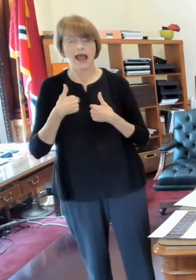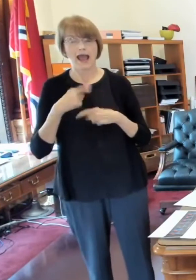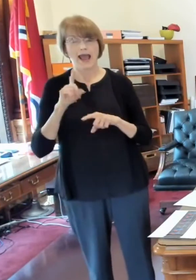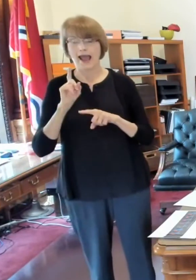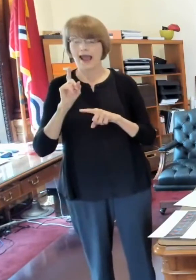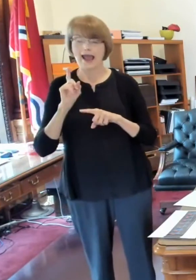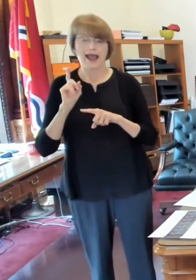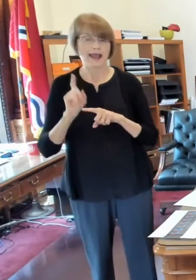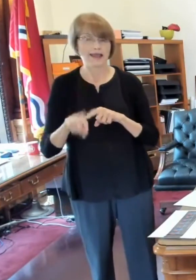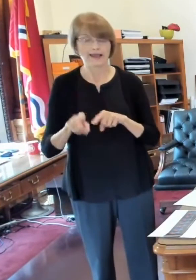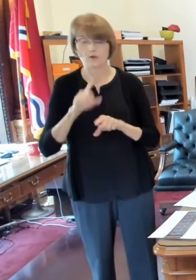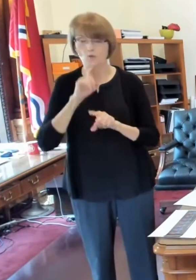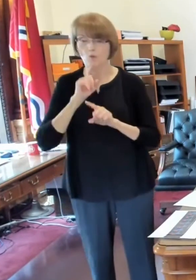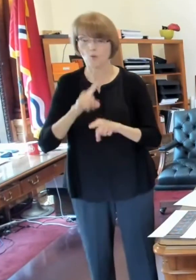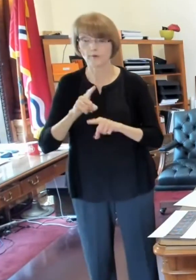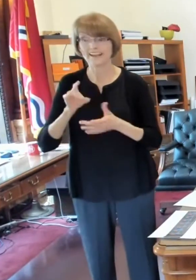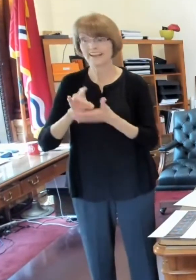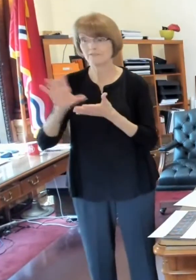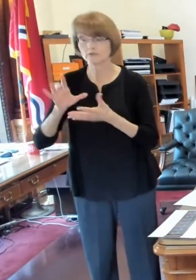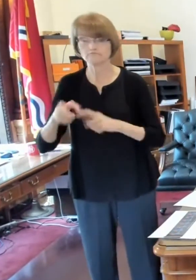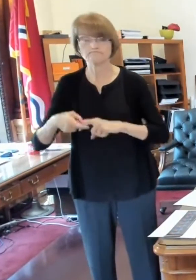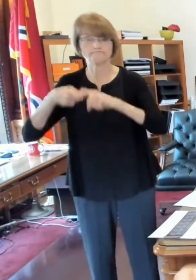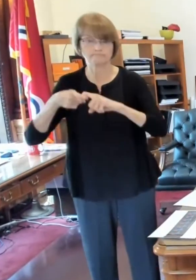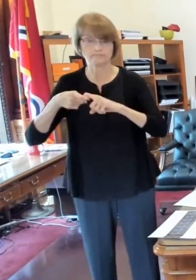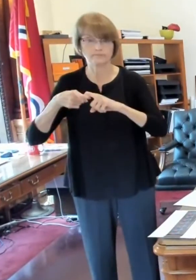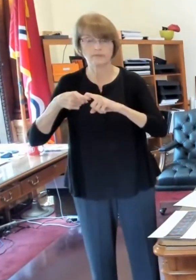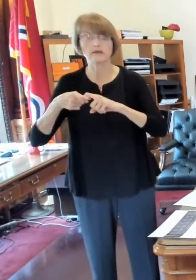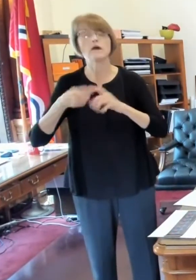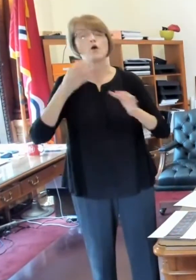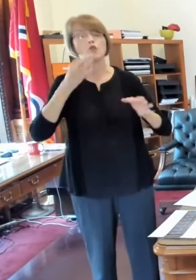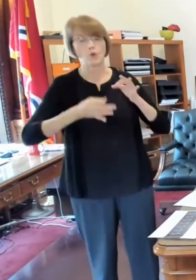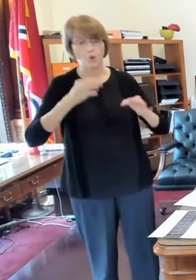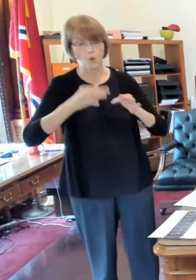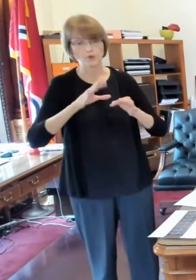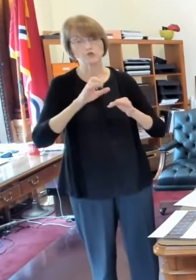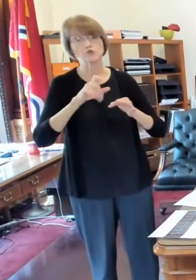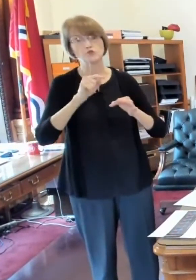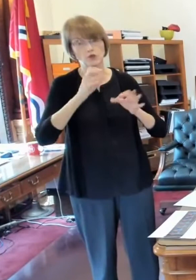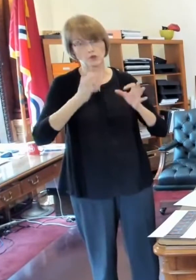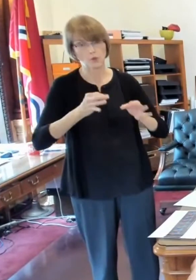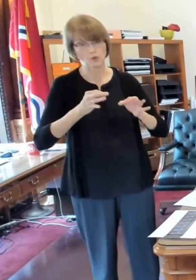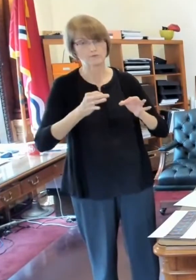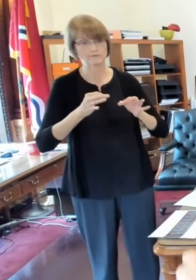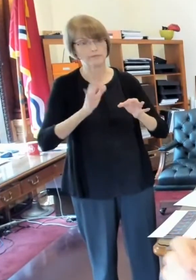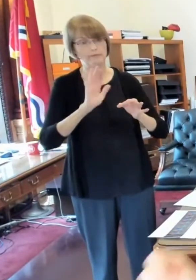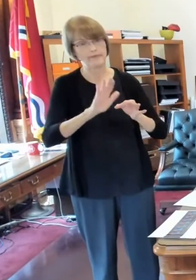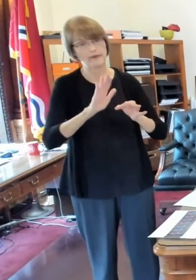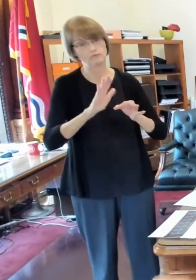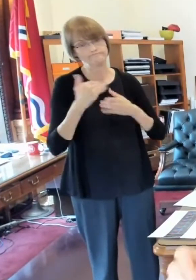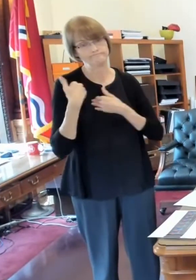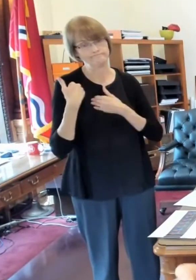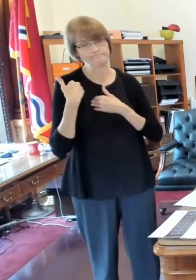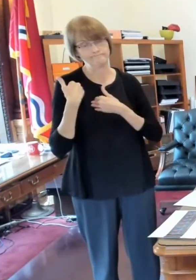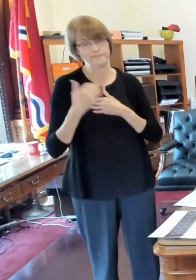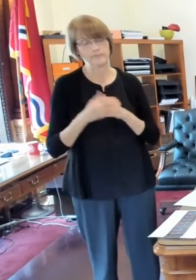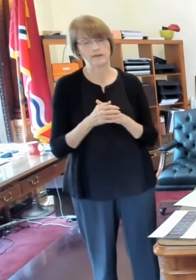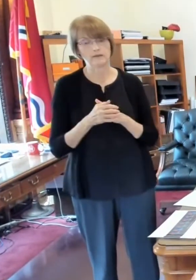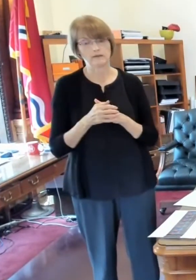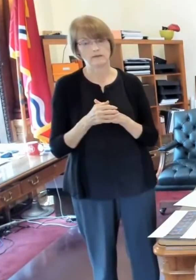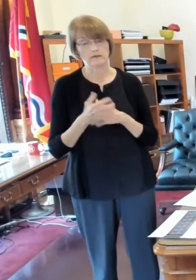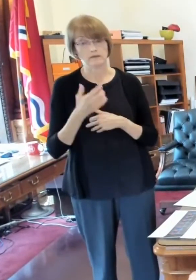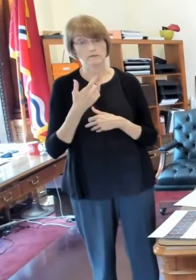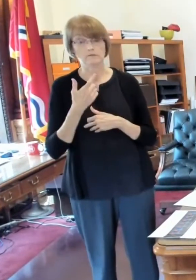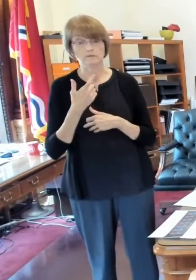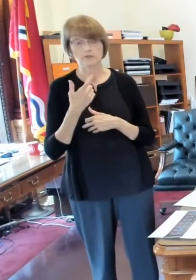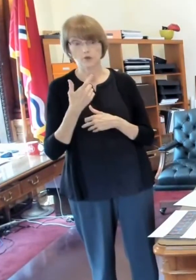in an eviction moratorium. That is something that happens in the courts, at the circuit courts. We have had conversations with them.